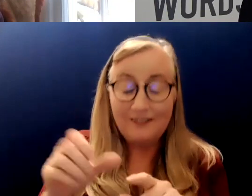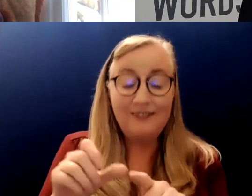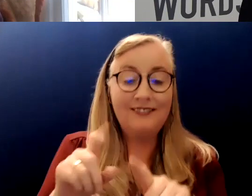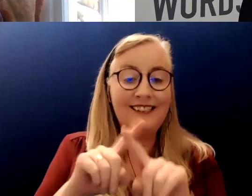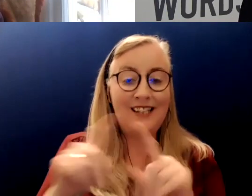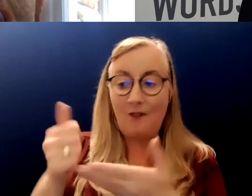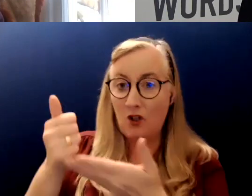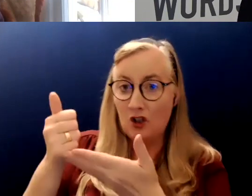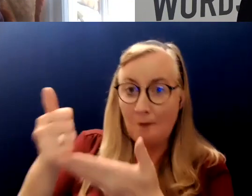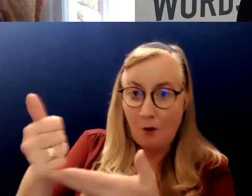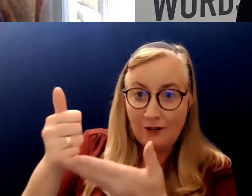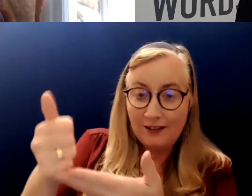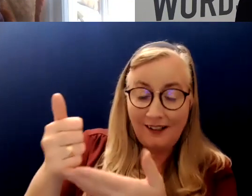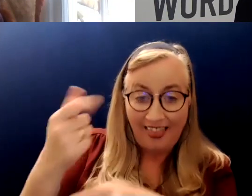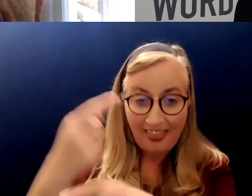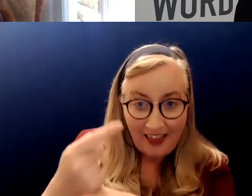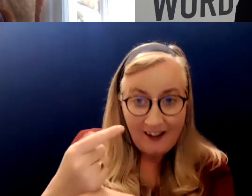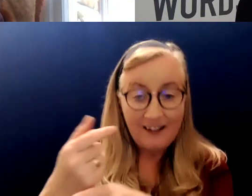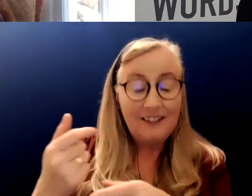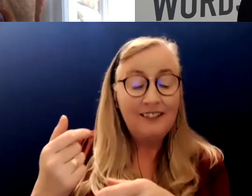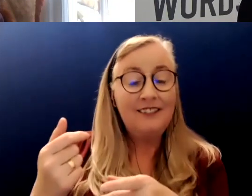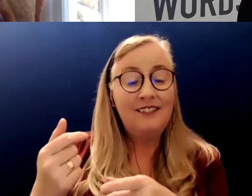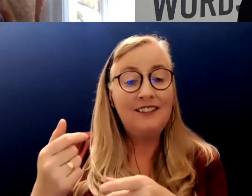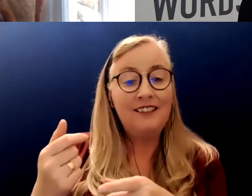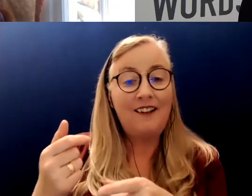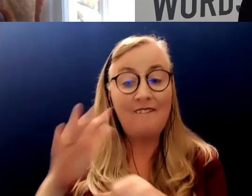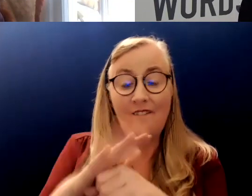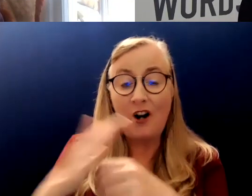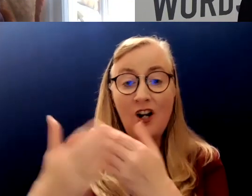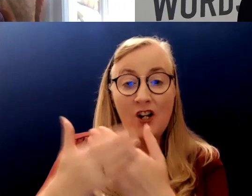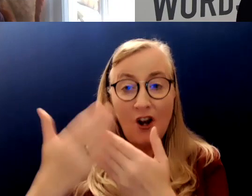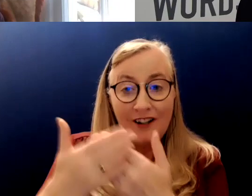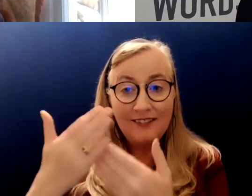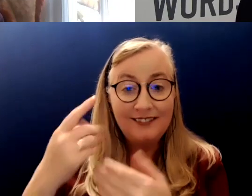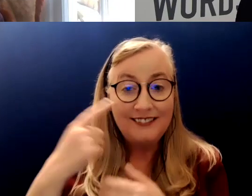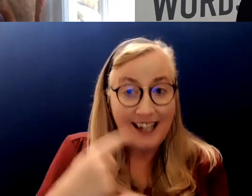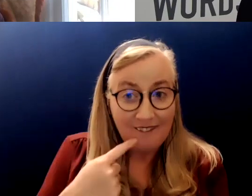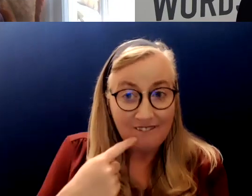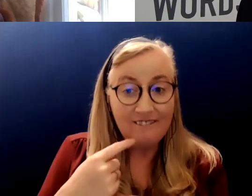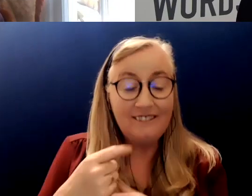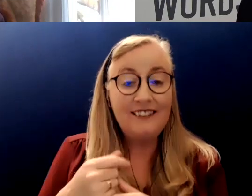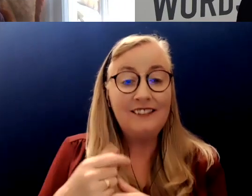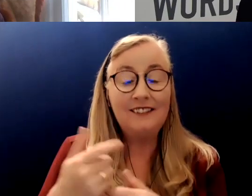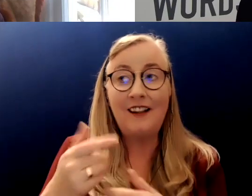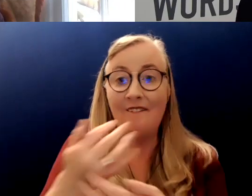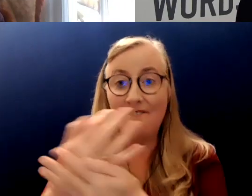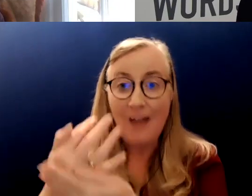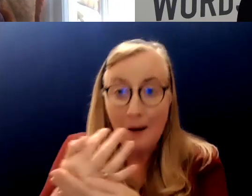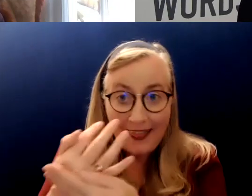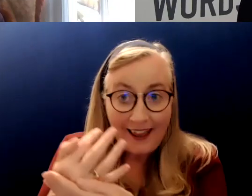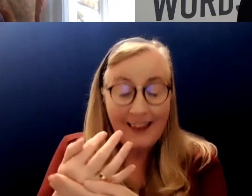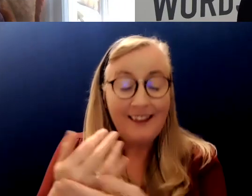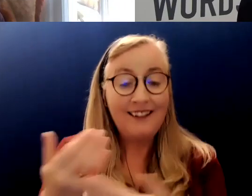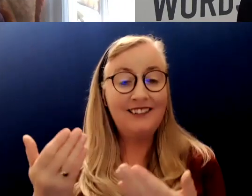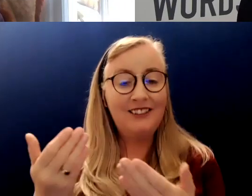there uh, for young deaf Mm. and families.